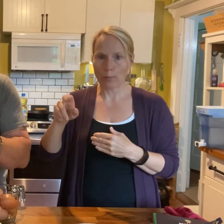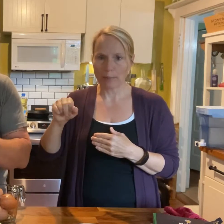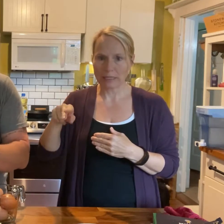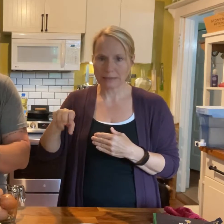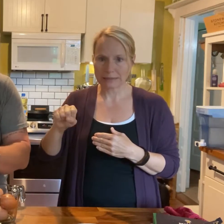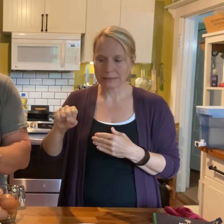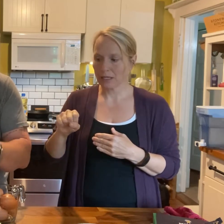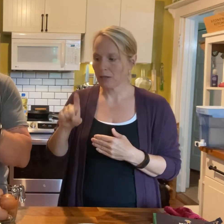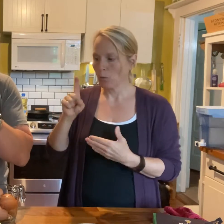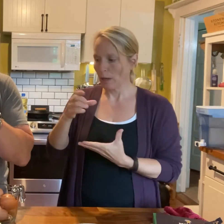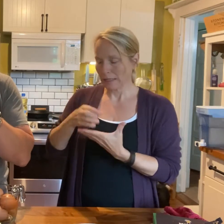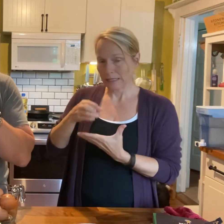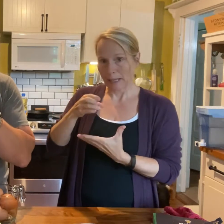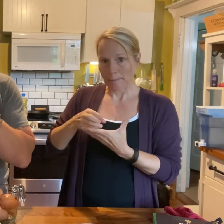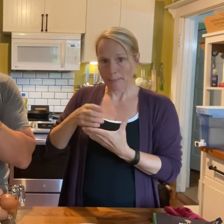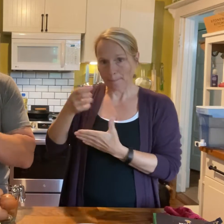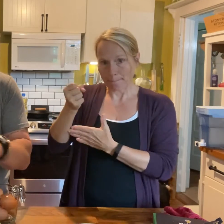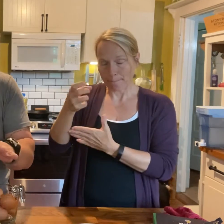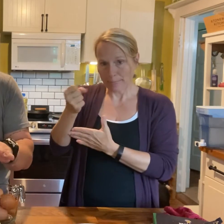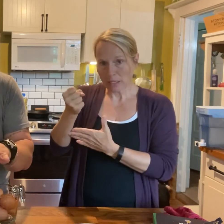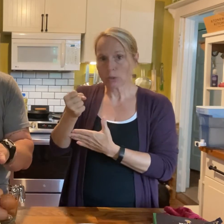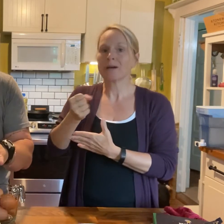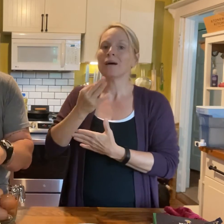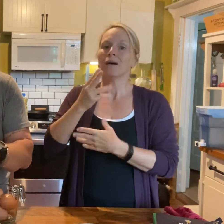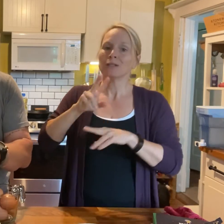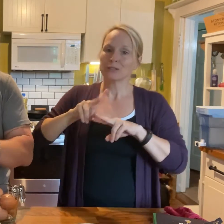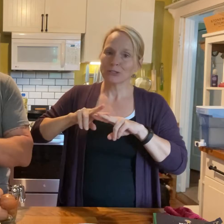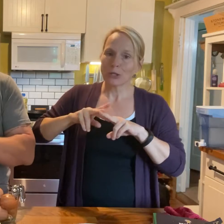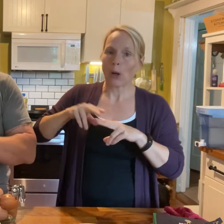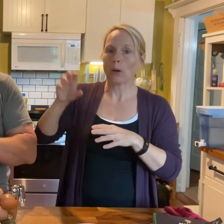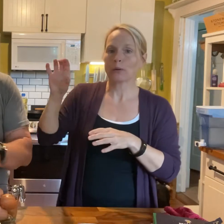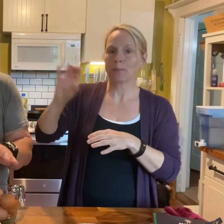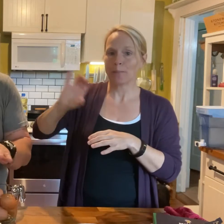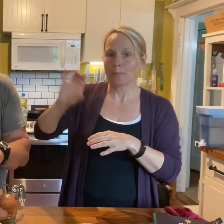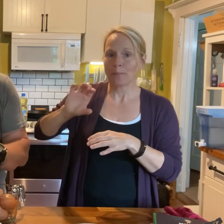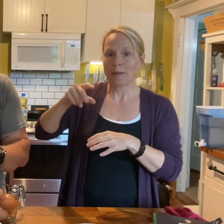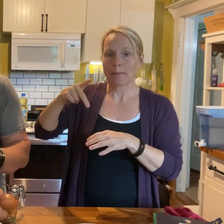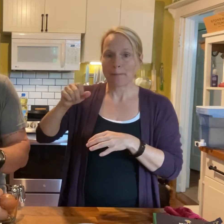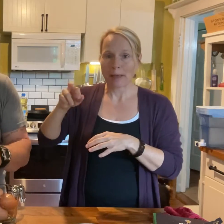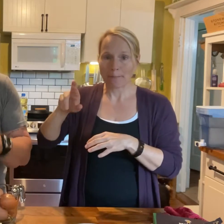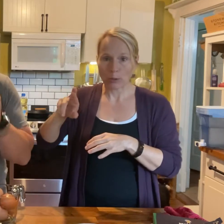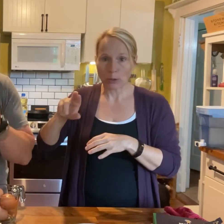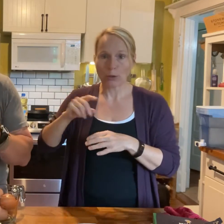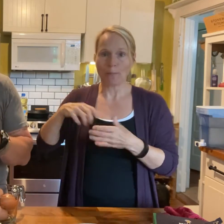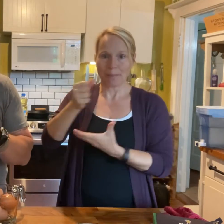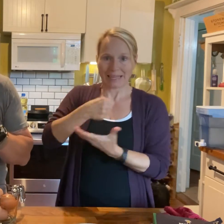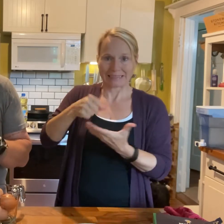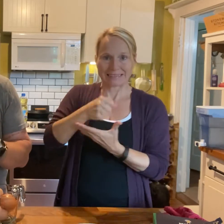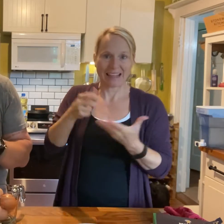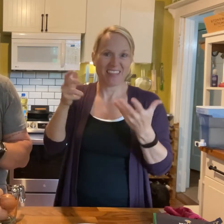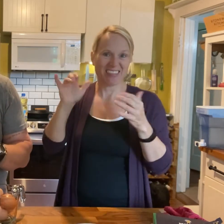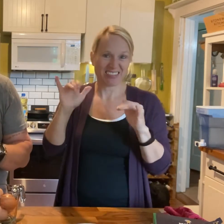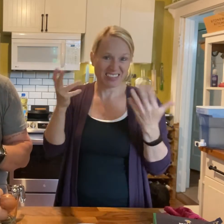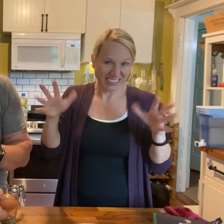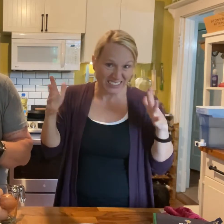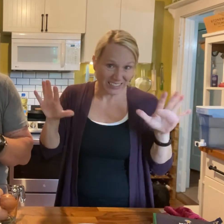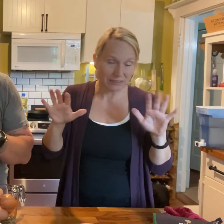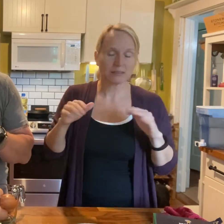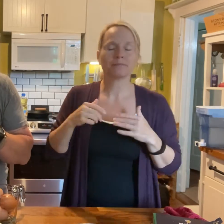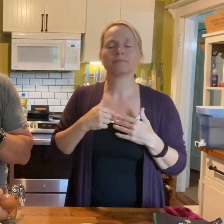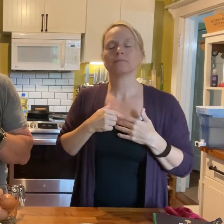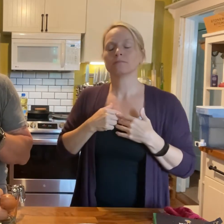bowl, whisk it up, and that's the recipe. It's so simple. Right now I've got the oven on